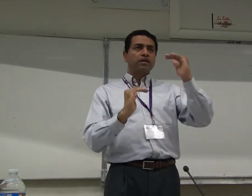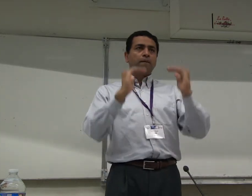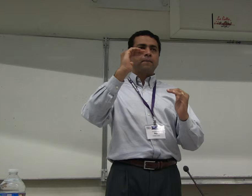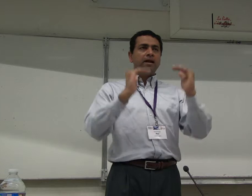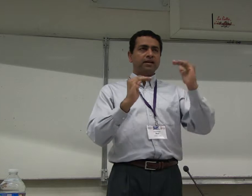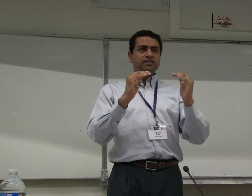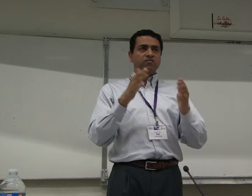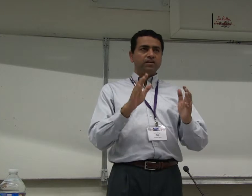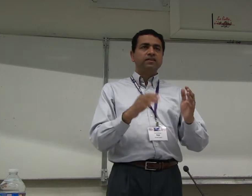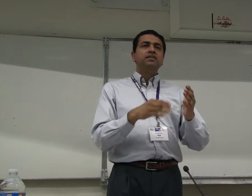this technology.